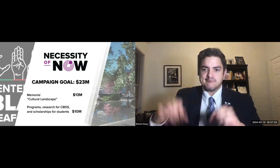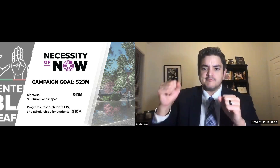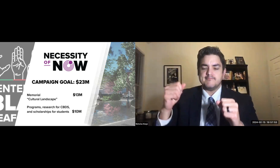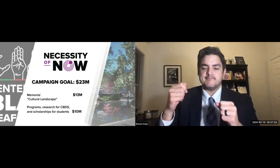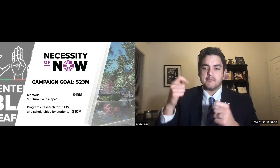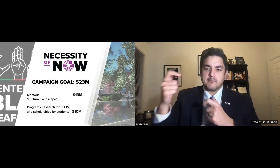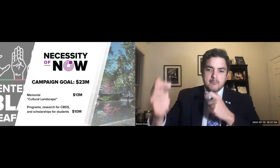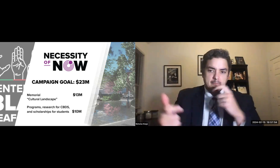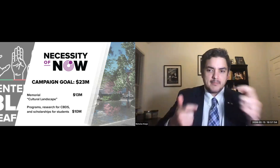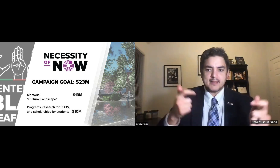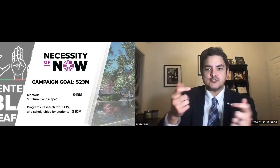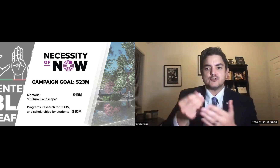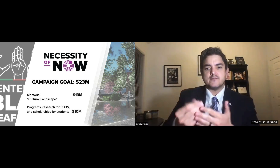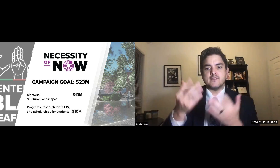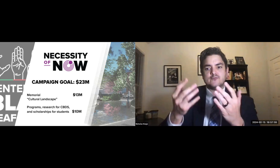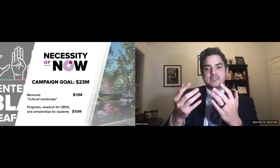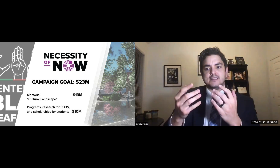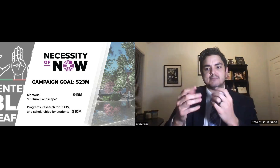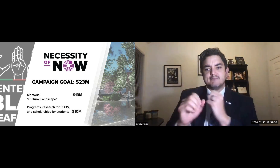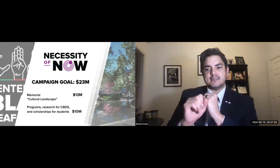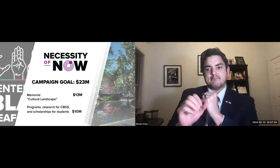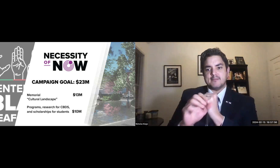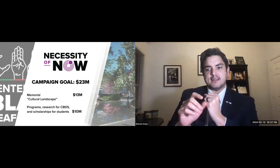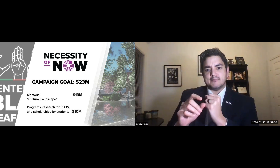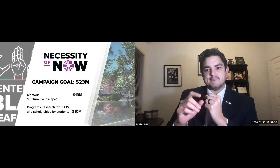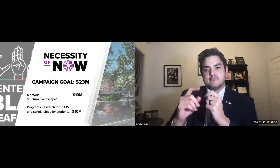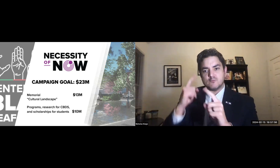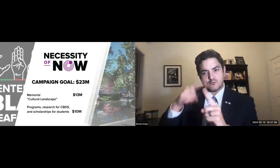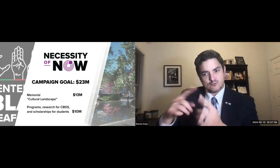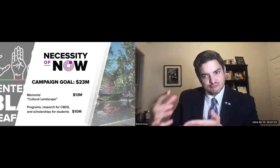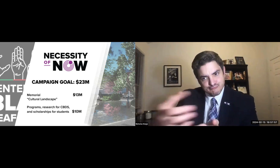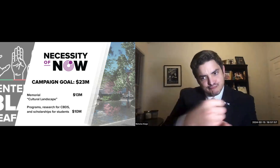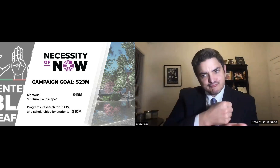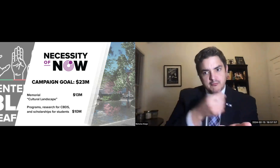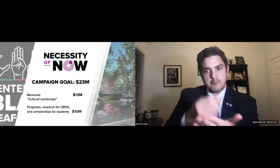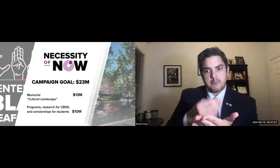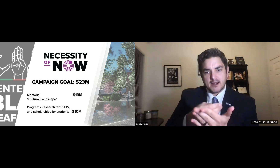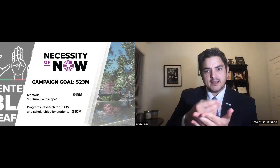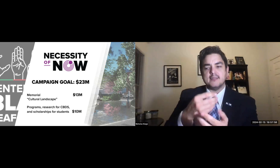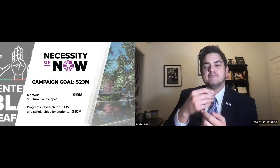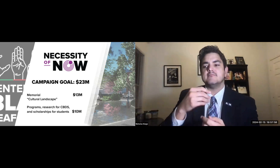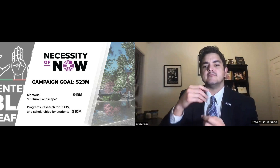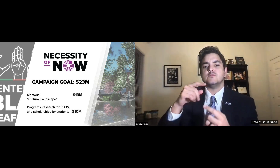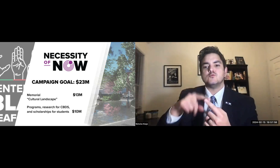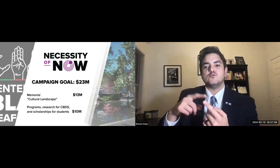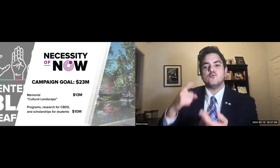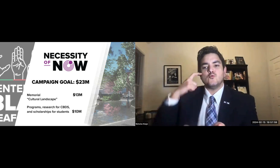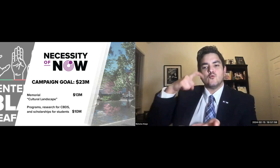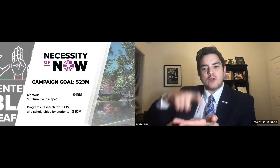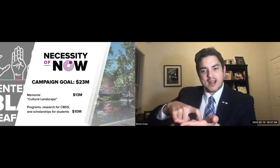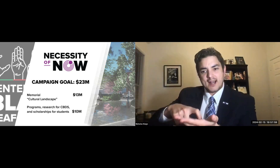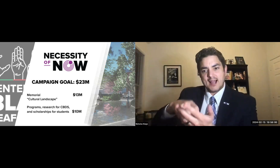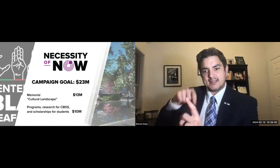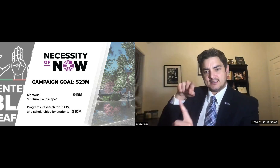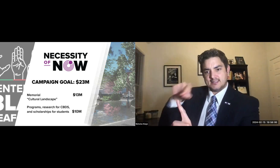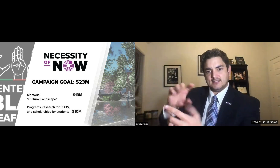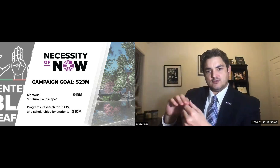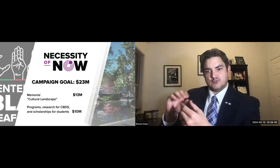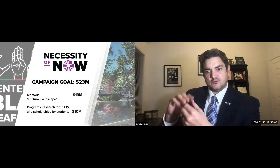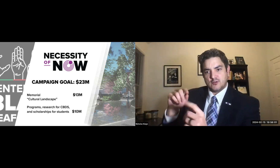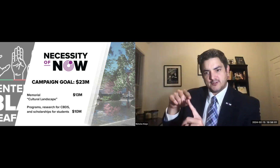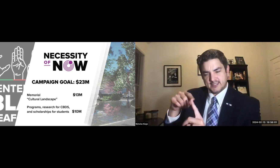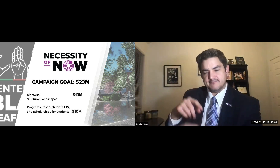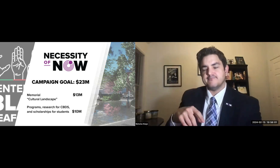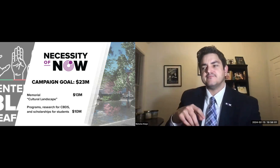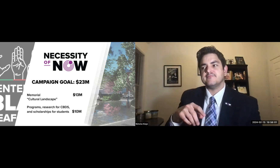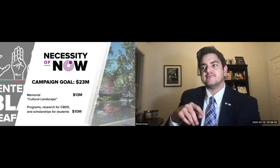because Gallaudet has officially taken it upon themselves to do a fundraising campaign in order to raise funds to be